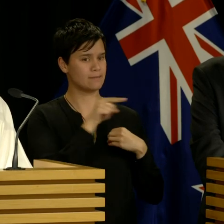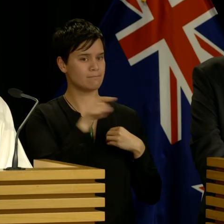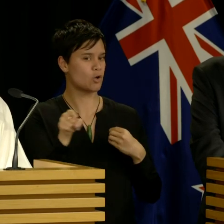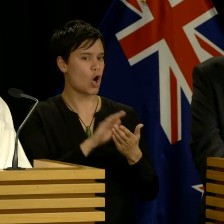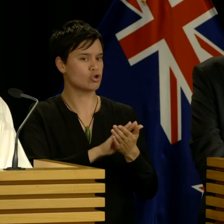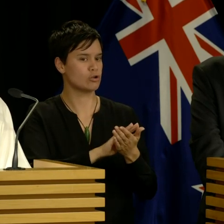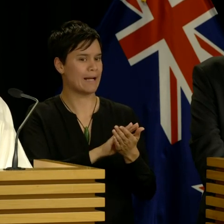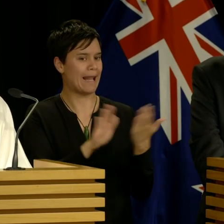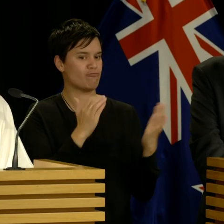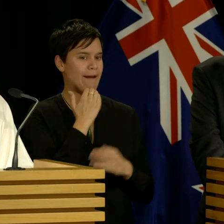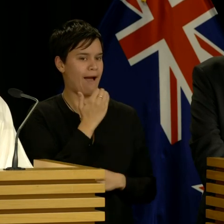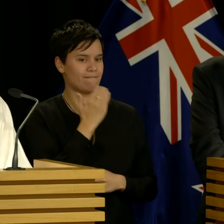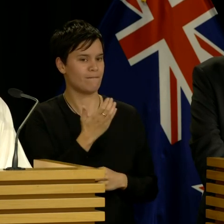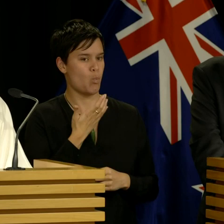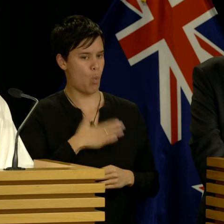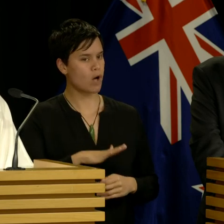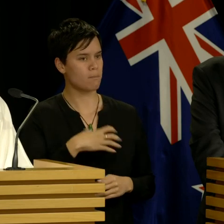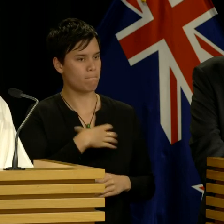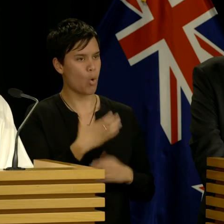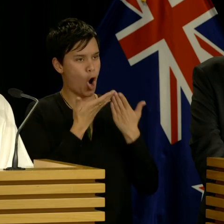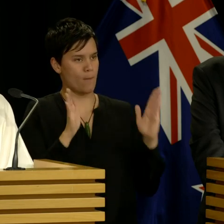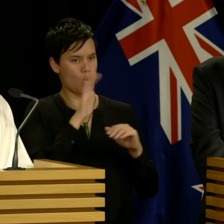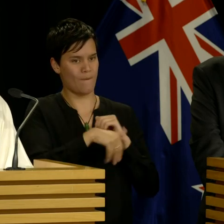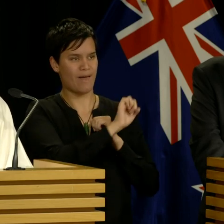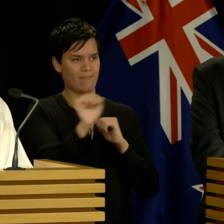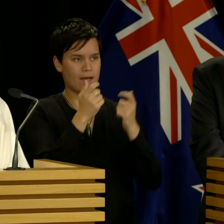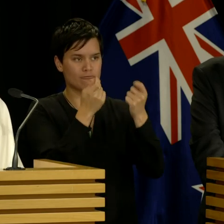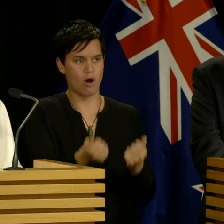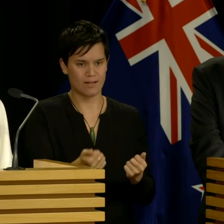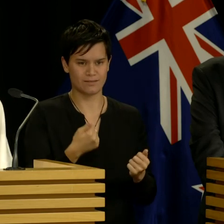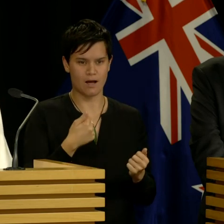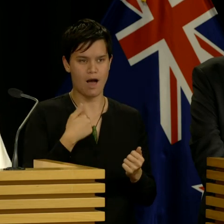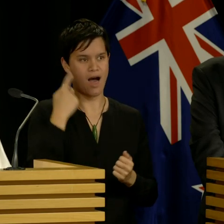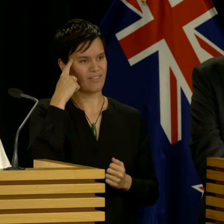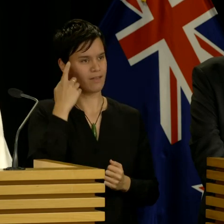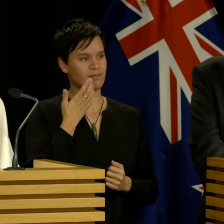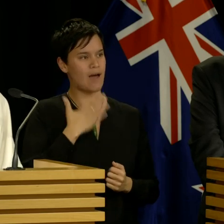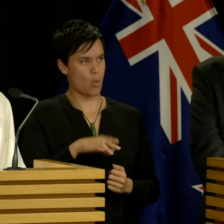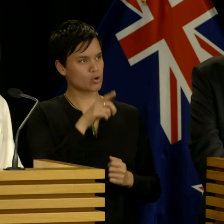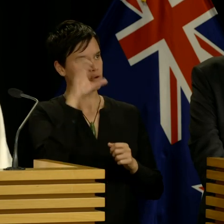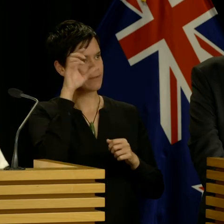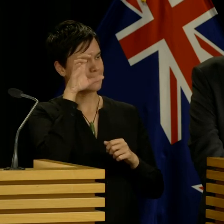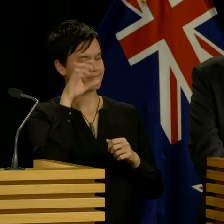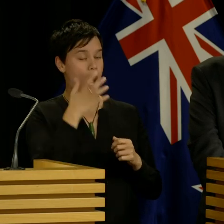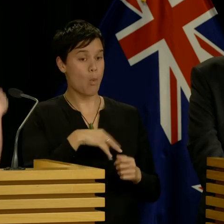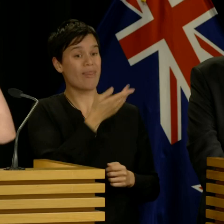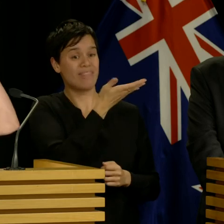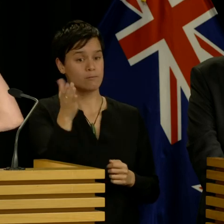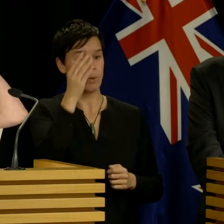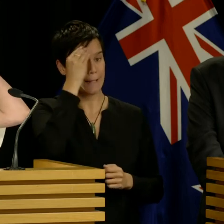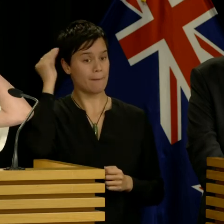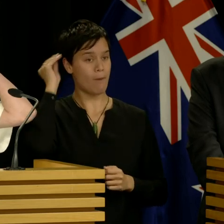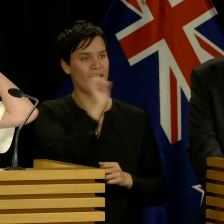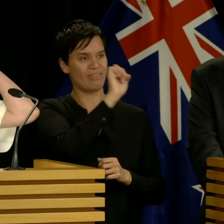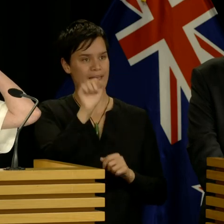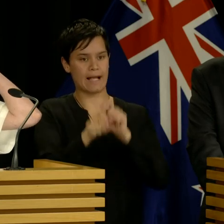Parliament as we speak. But I think I'd like those companies to remember the consumers that they're meant to be serving as well. My barometer of extortionate